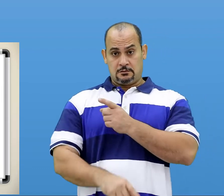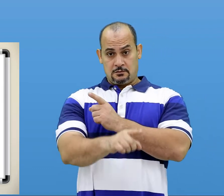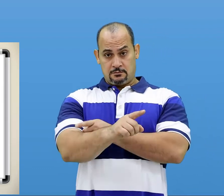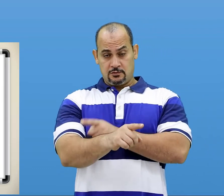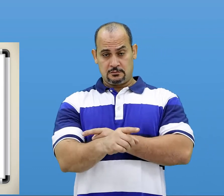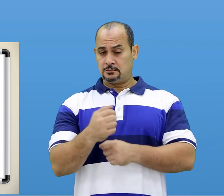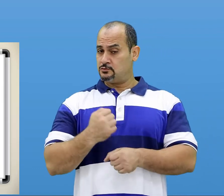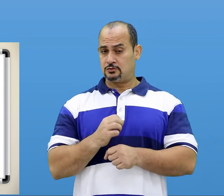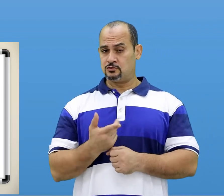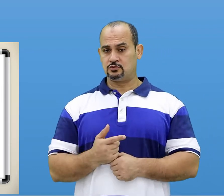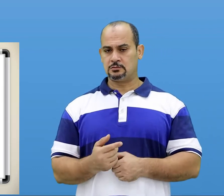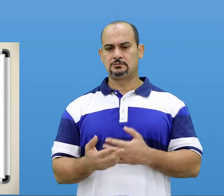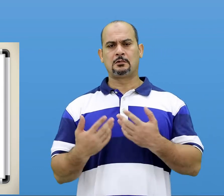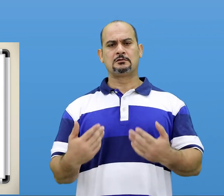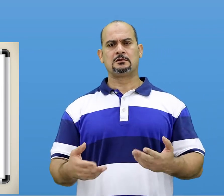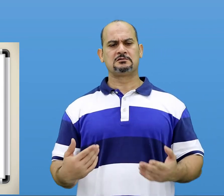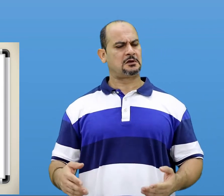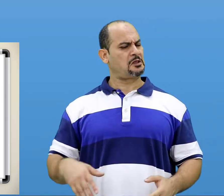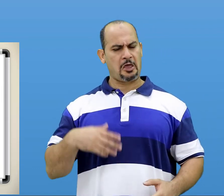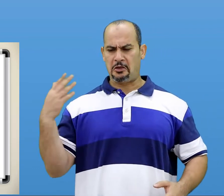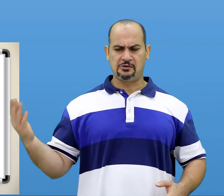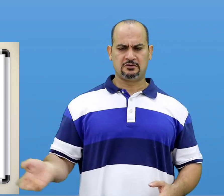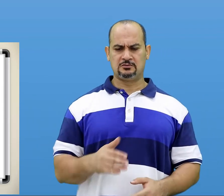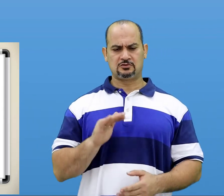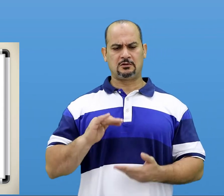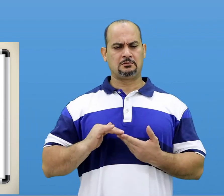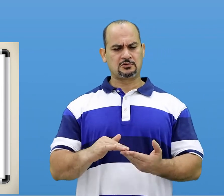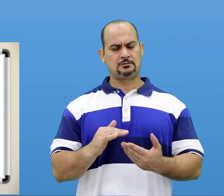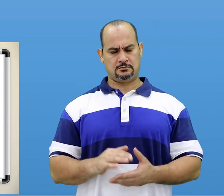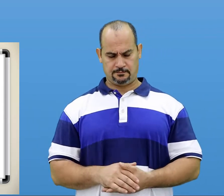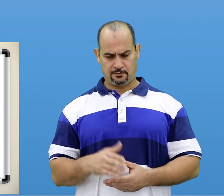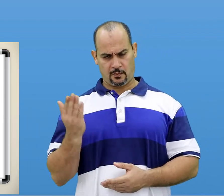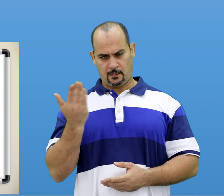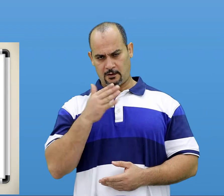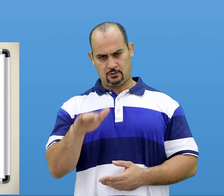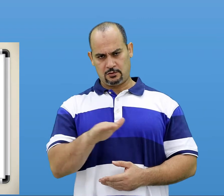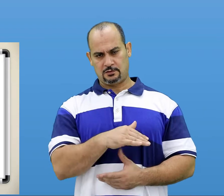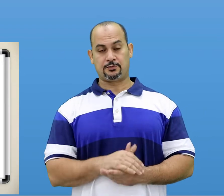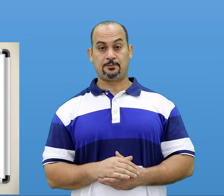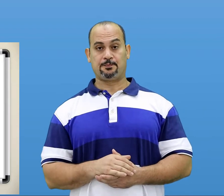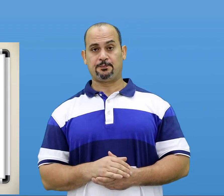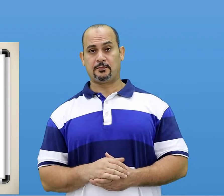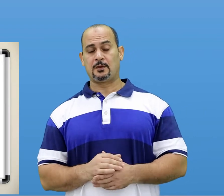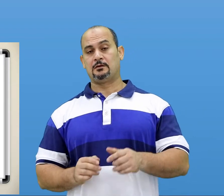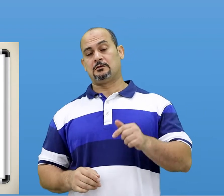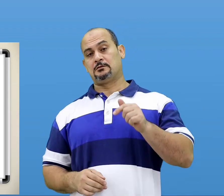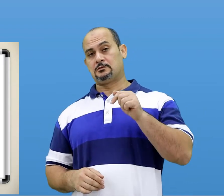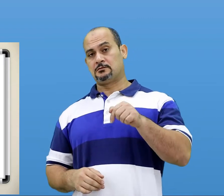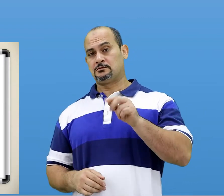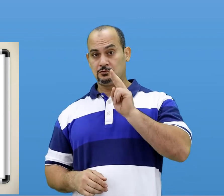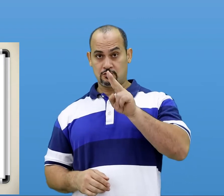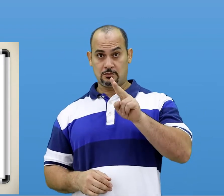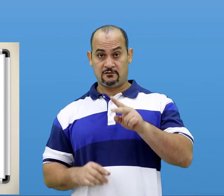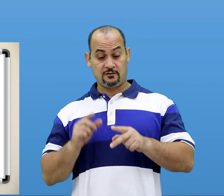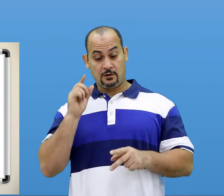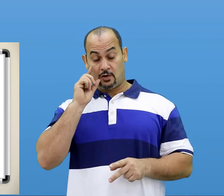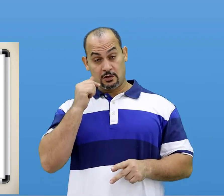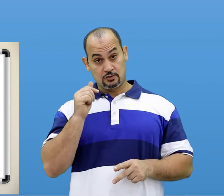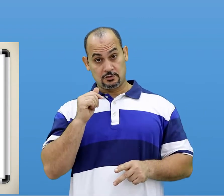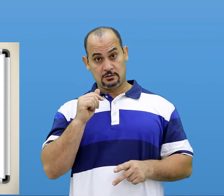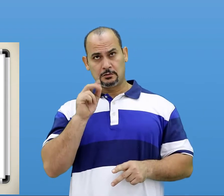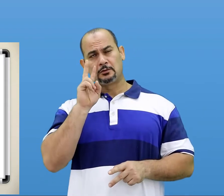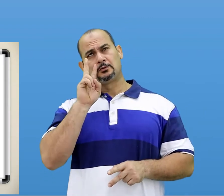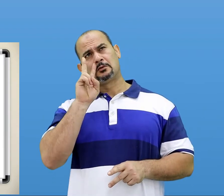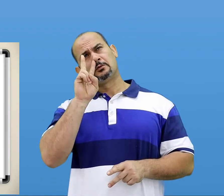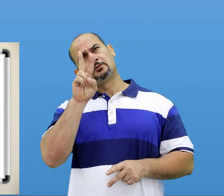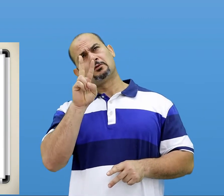teacher, my job is to facilitate the lessons to the students. In this picture, you can see a person